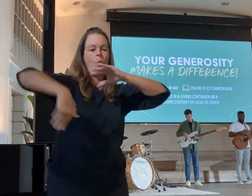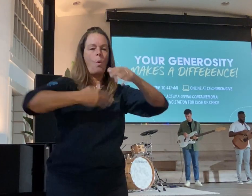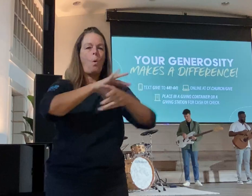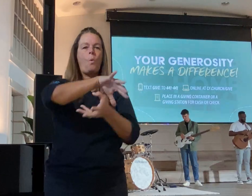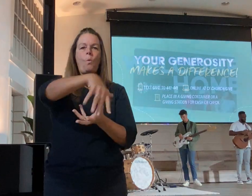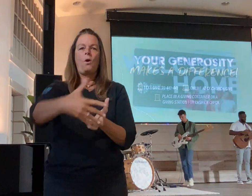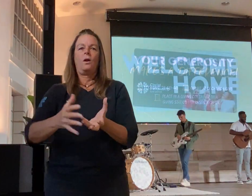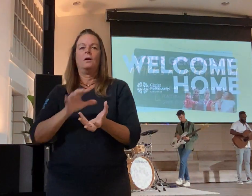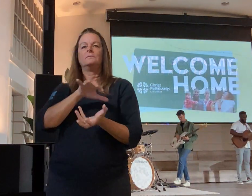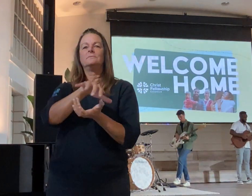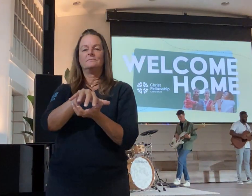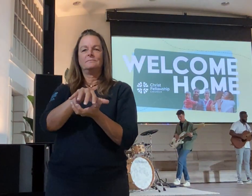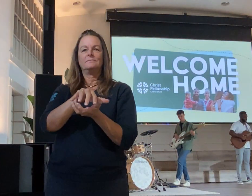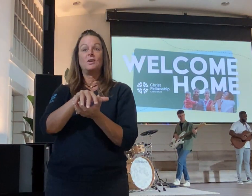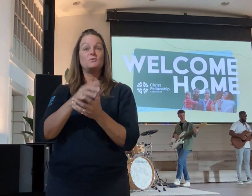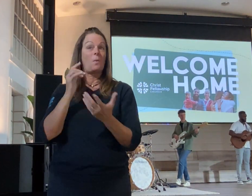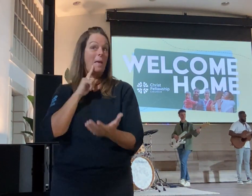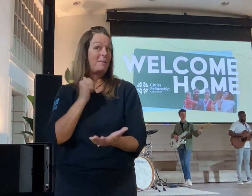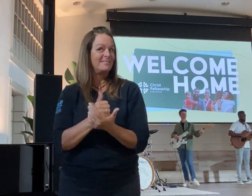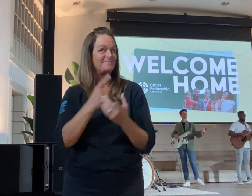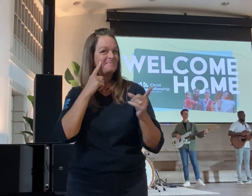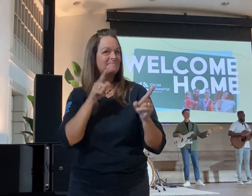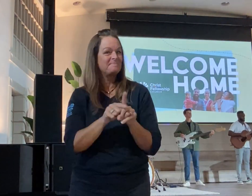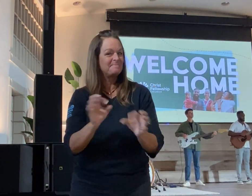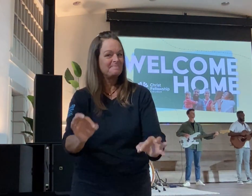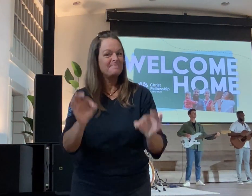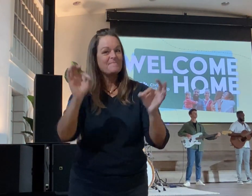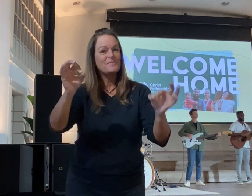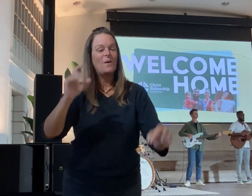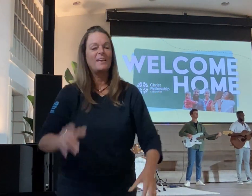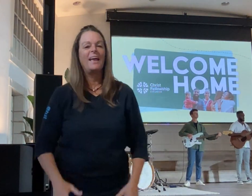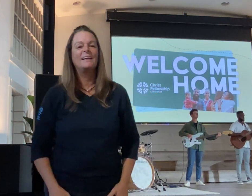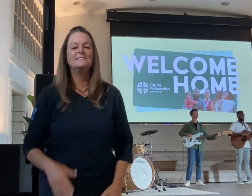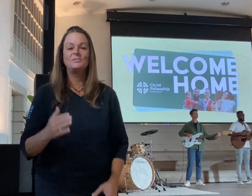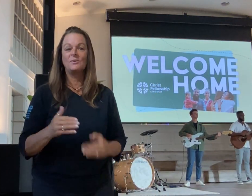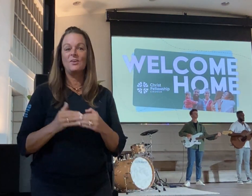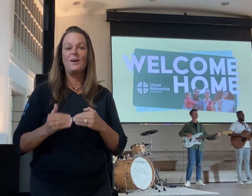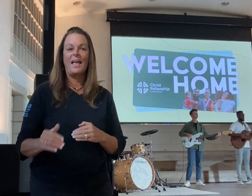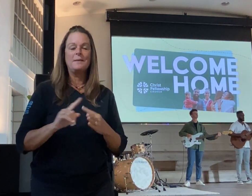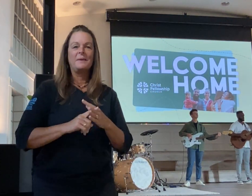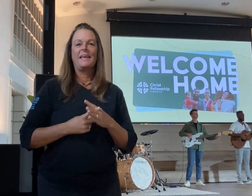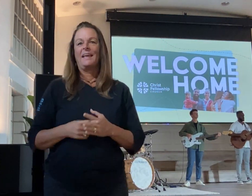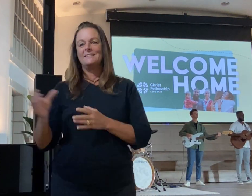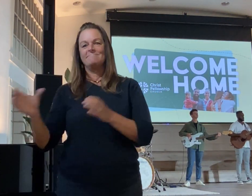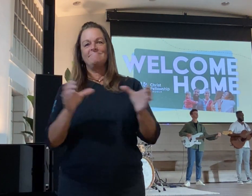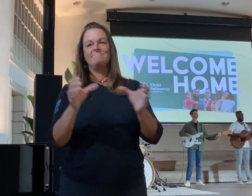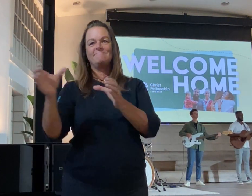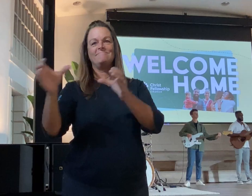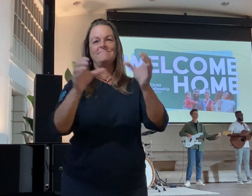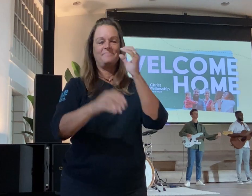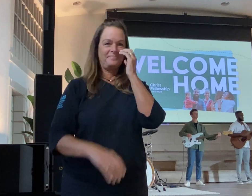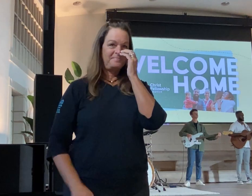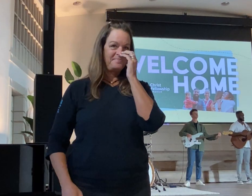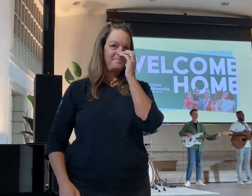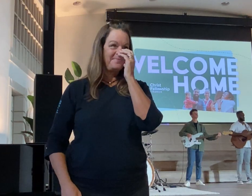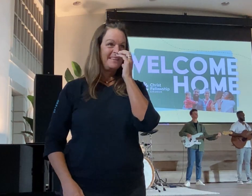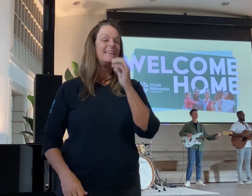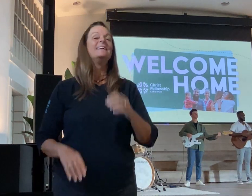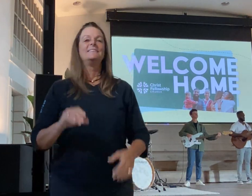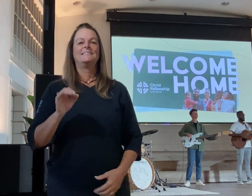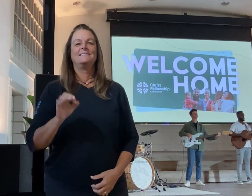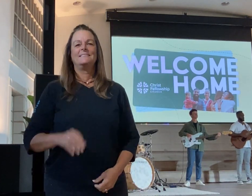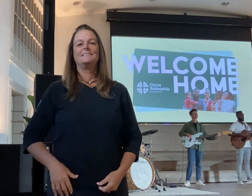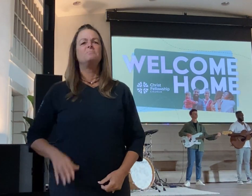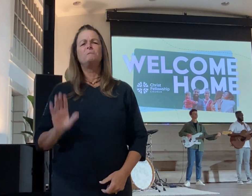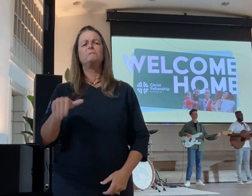name. Amen and amen. All right, offering, you can go ahead and begin passing the buckets. And as we get ready to